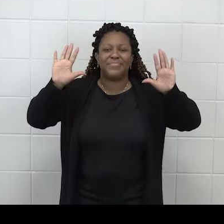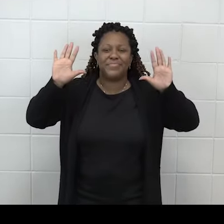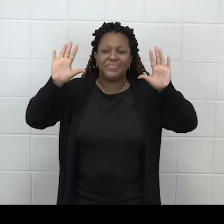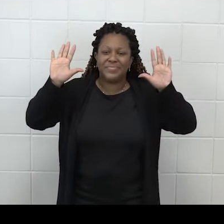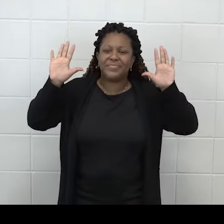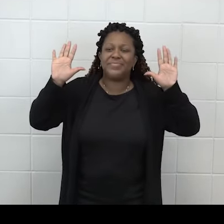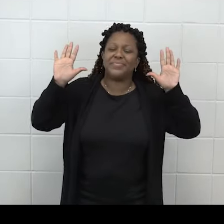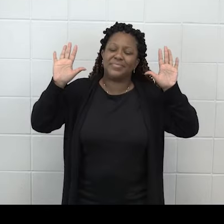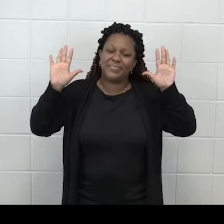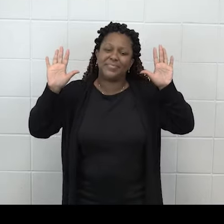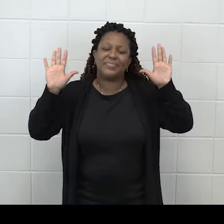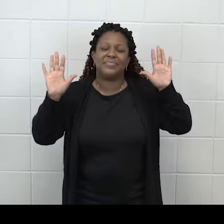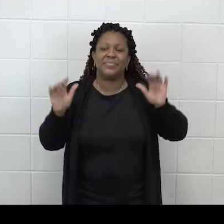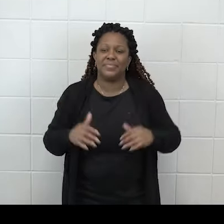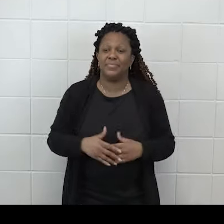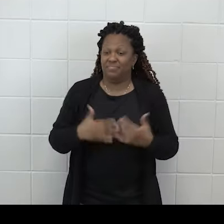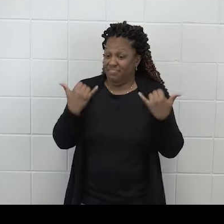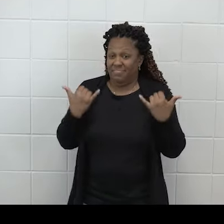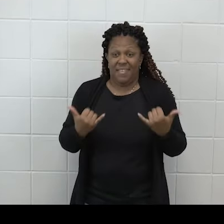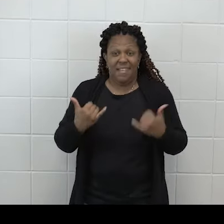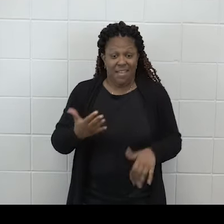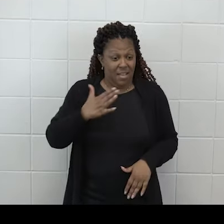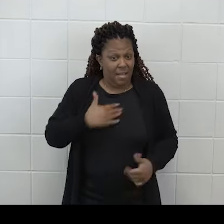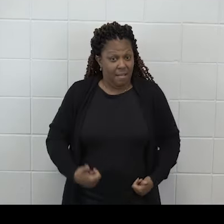in this moment, God, we do.